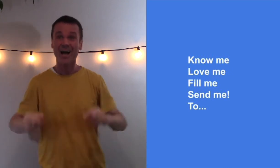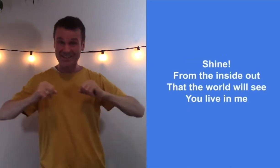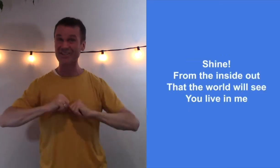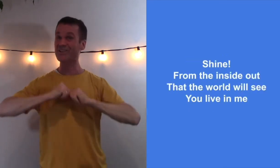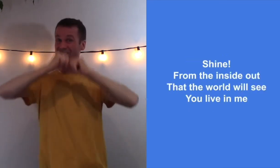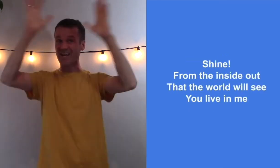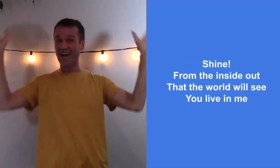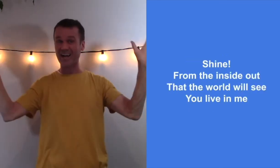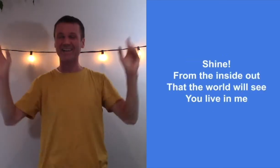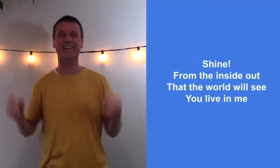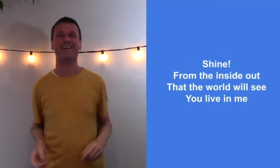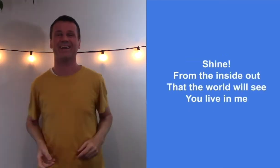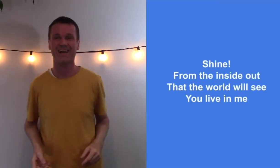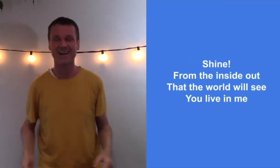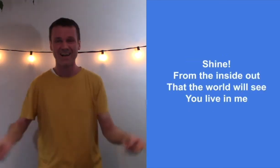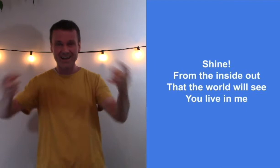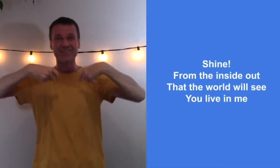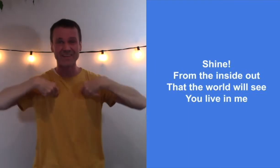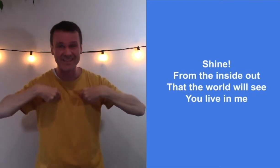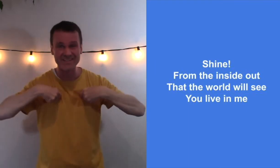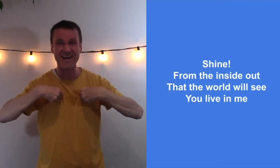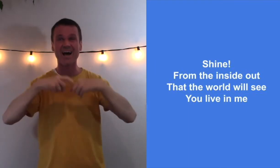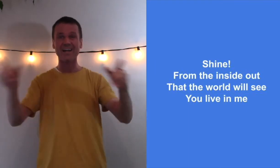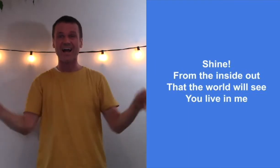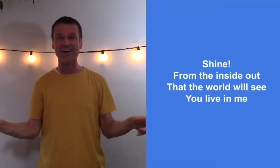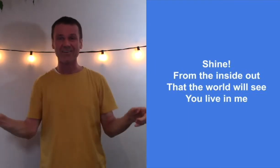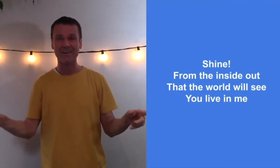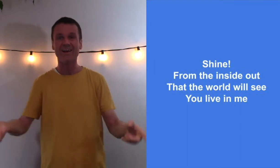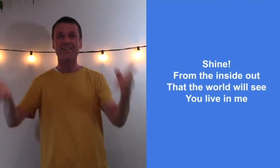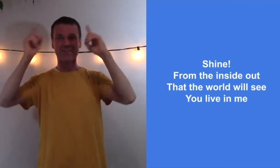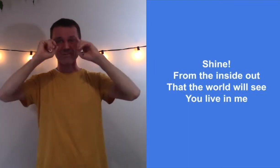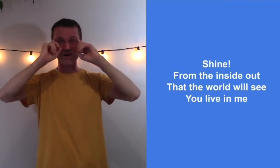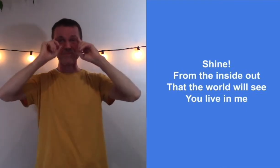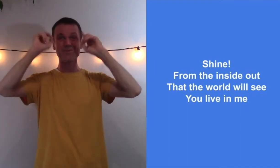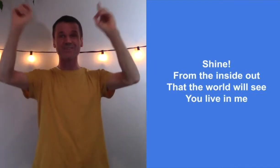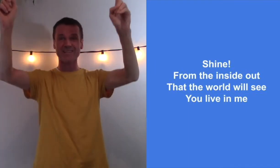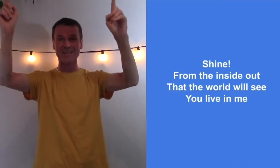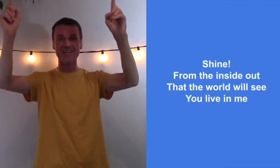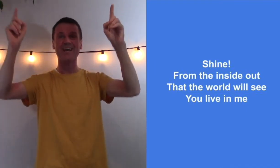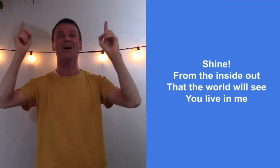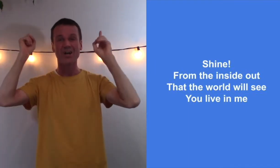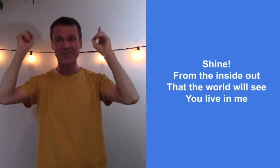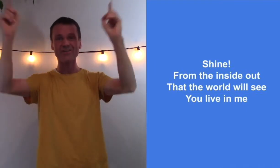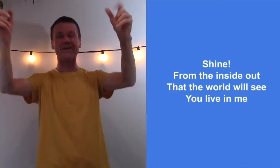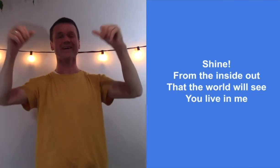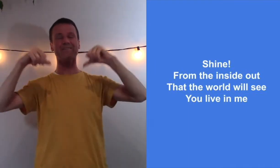To shine from the inside out, that the world will see you live in